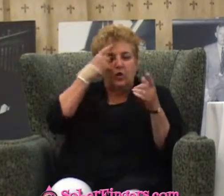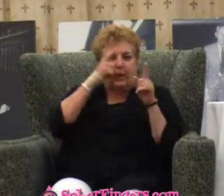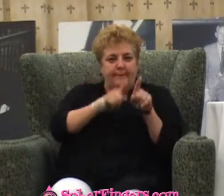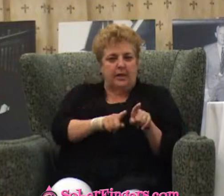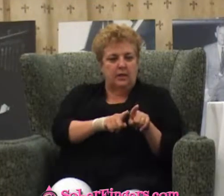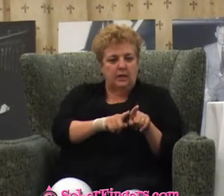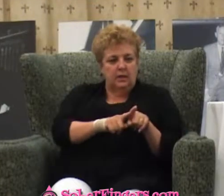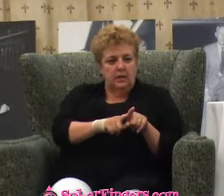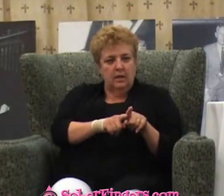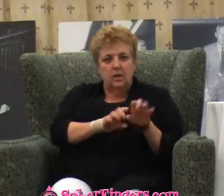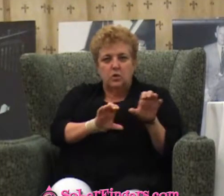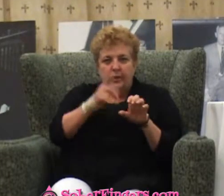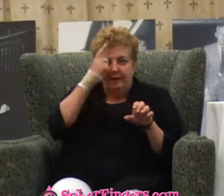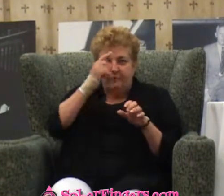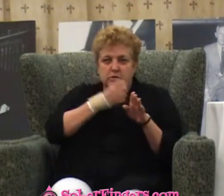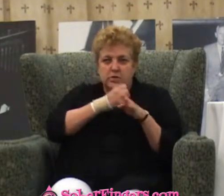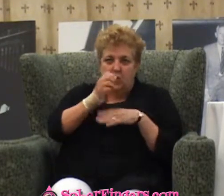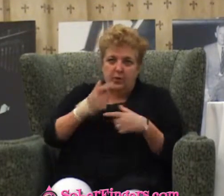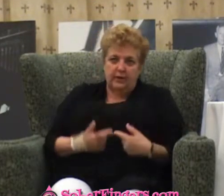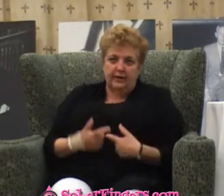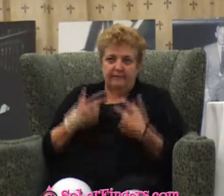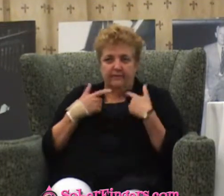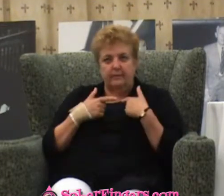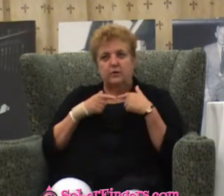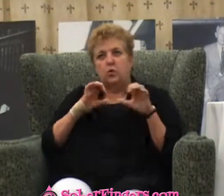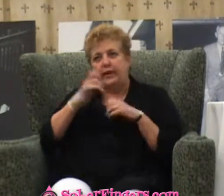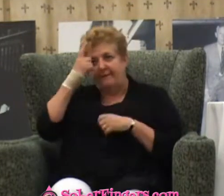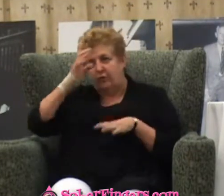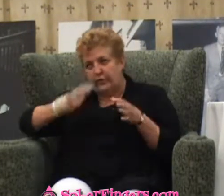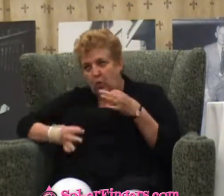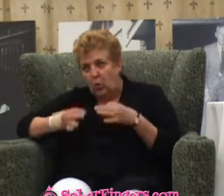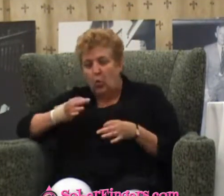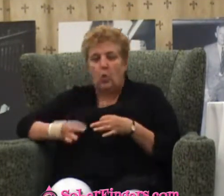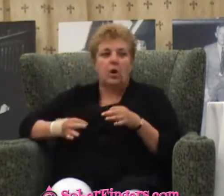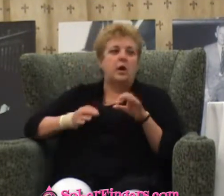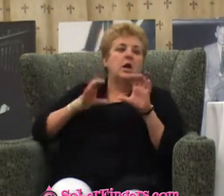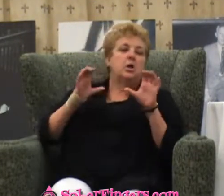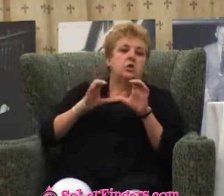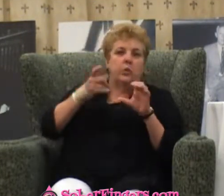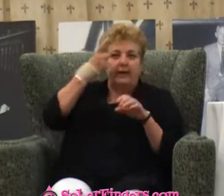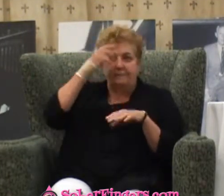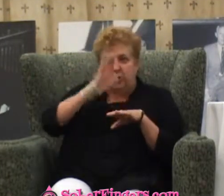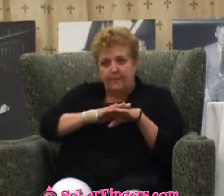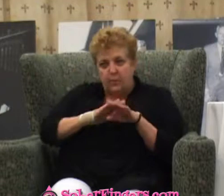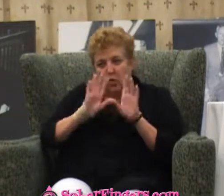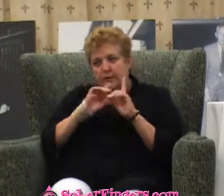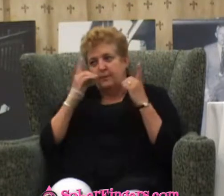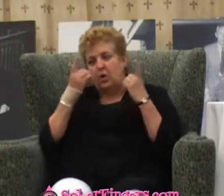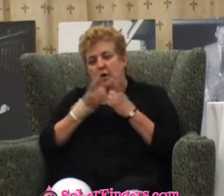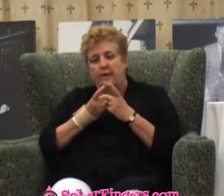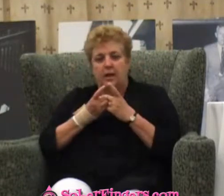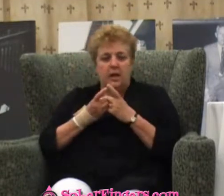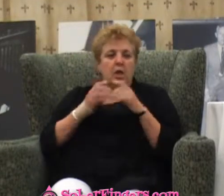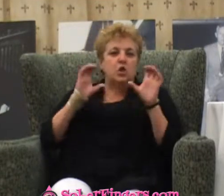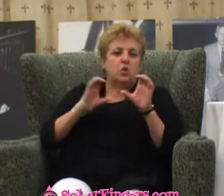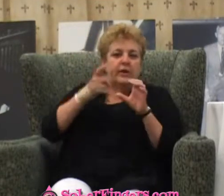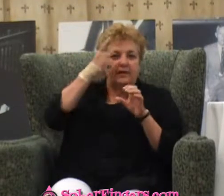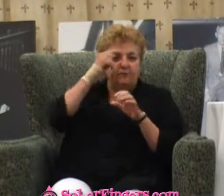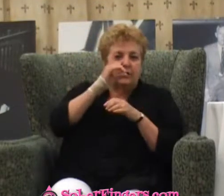sober living, doing it for the judicial system, doing it for the parole department, doing it for DCSF. Where I